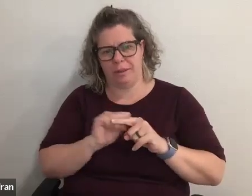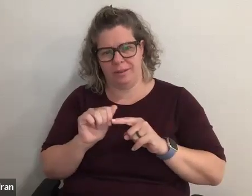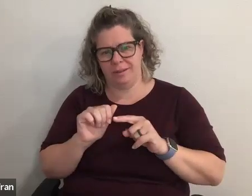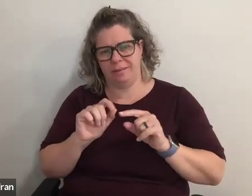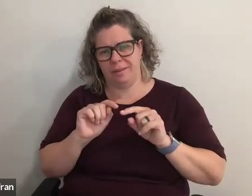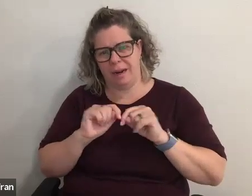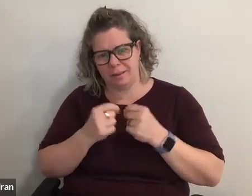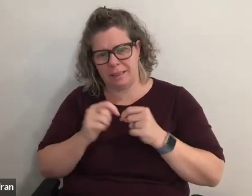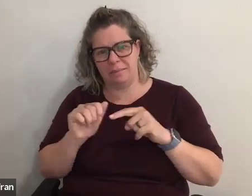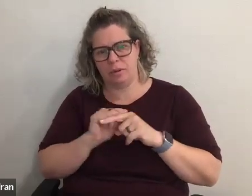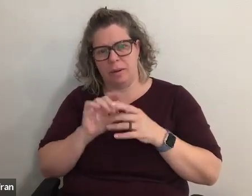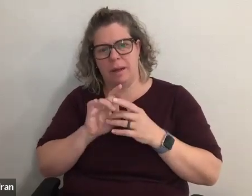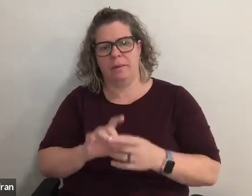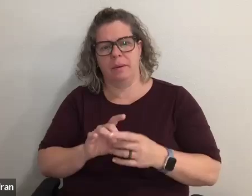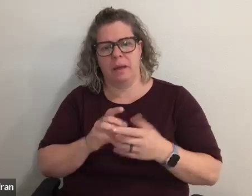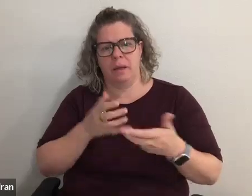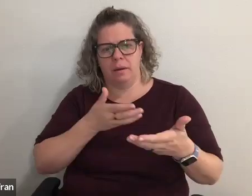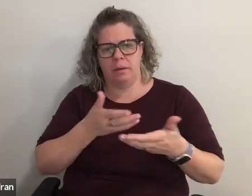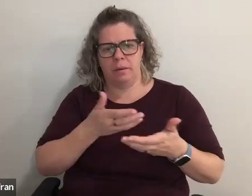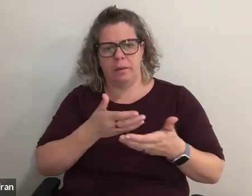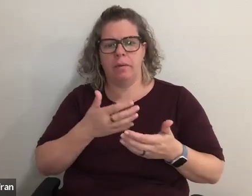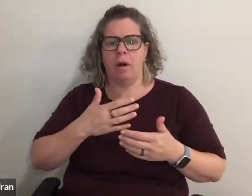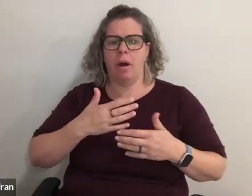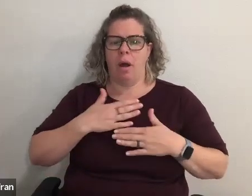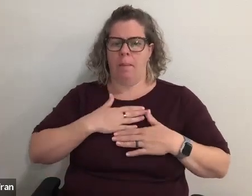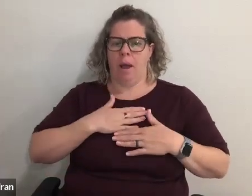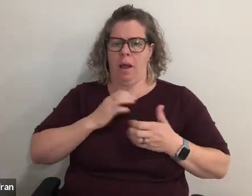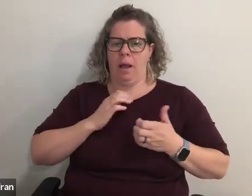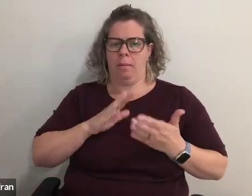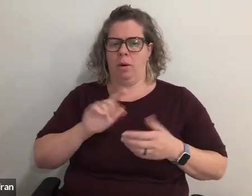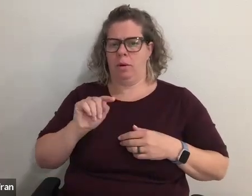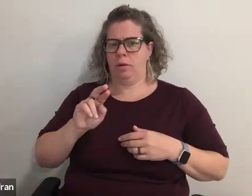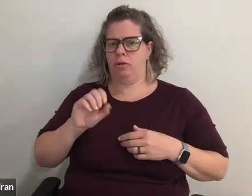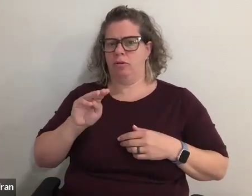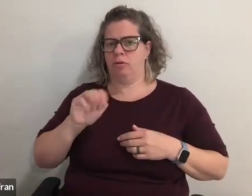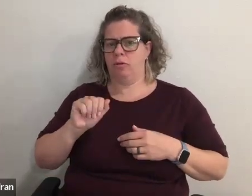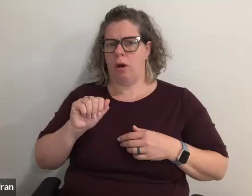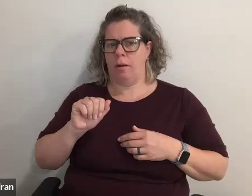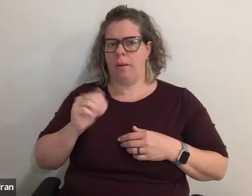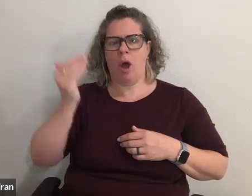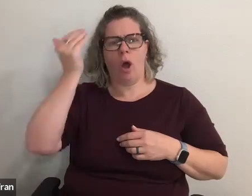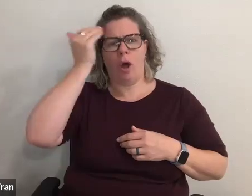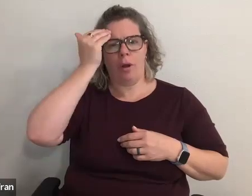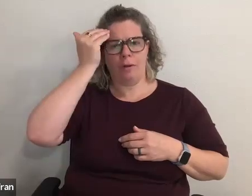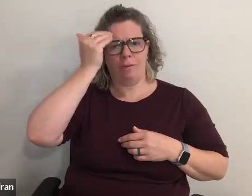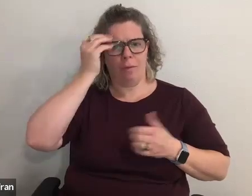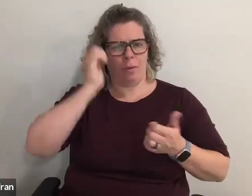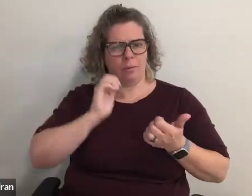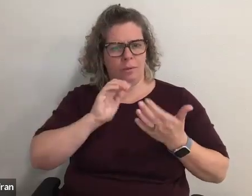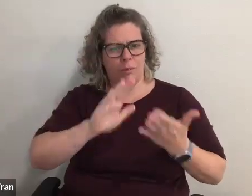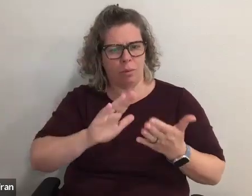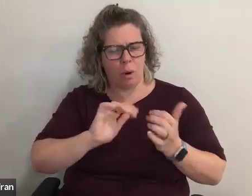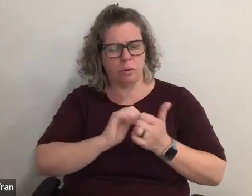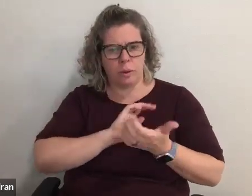how do we approach something from a trauma-informed approach? How do we, what are we doing when we get on site to build rapport